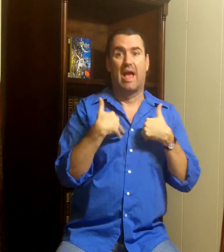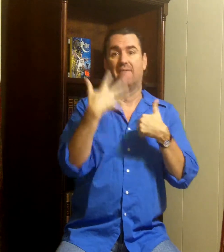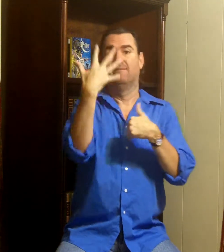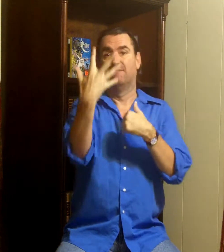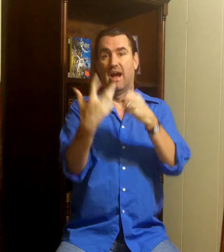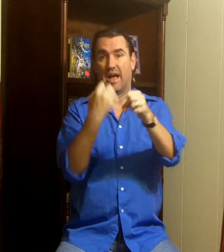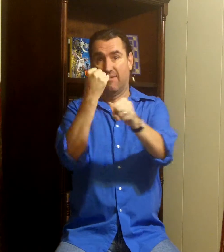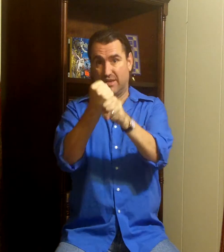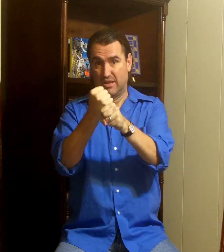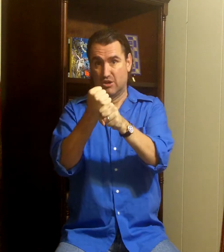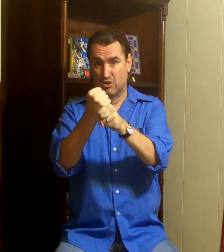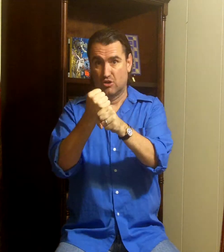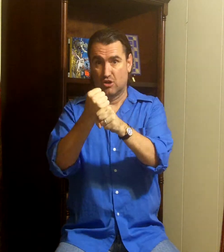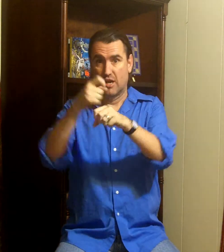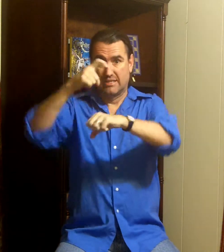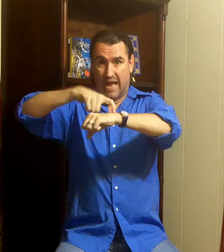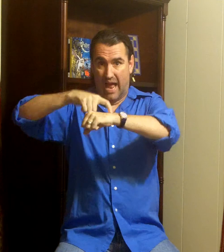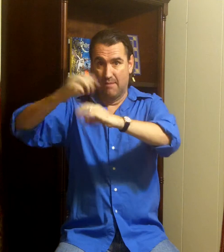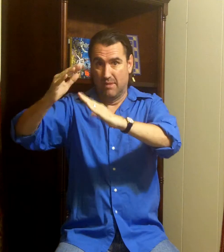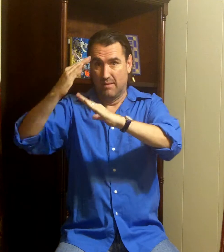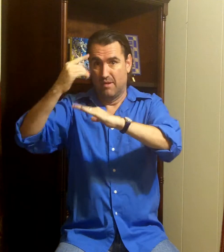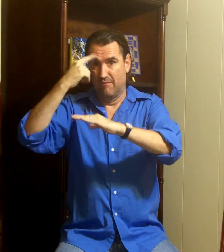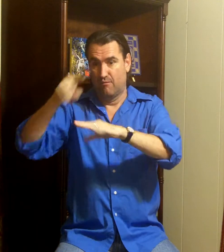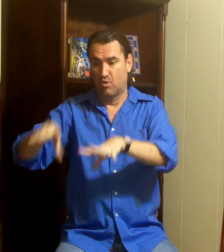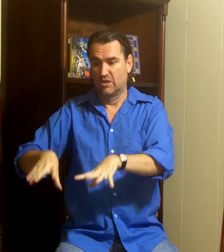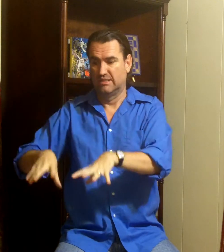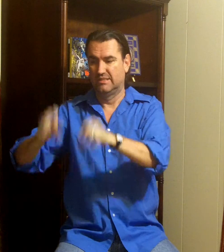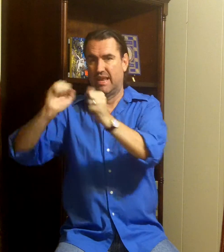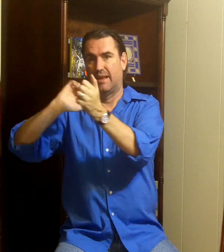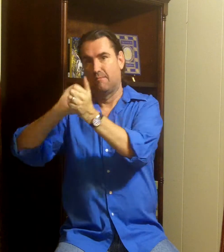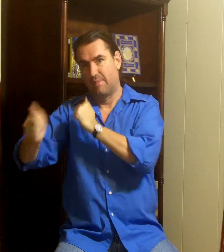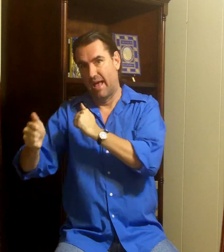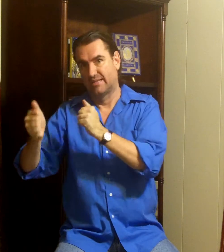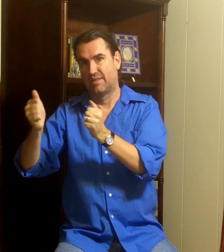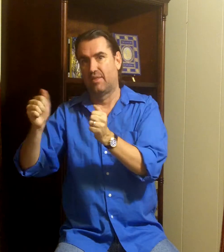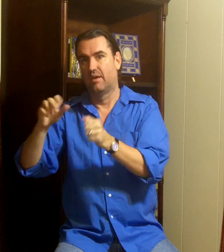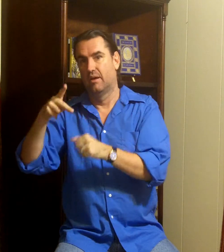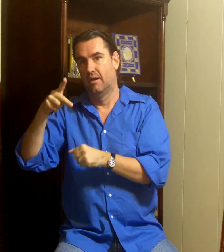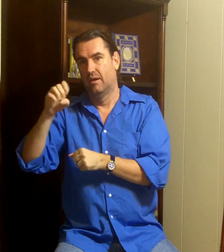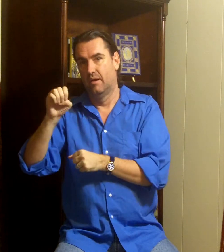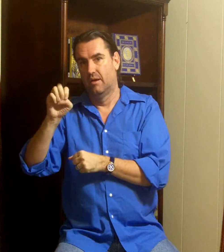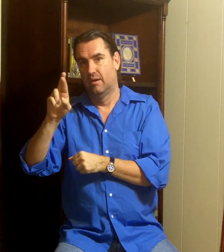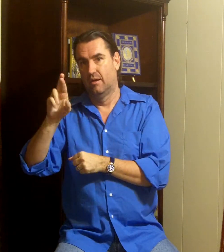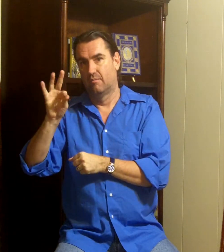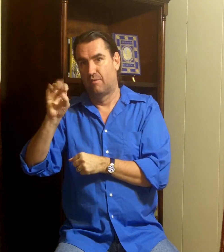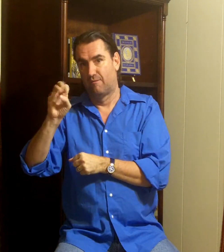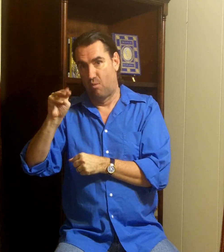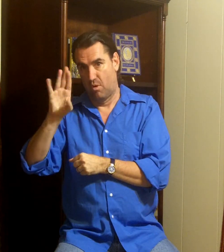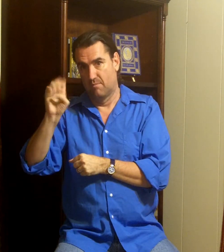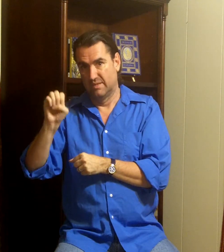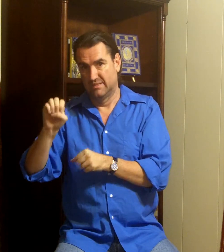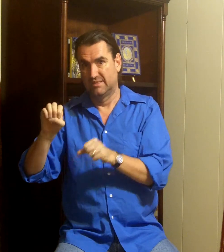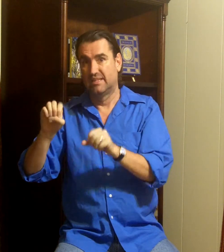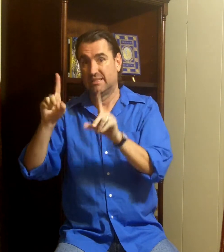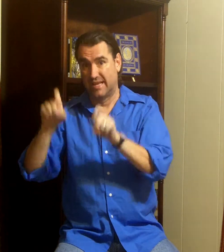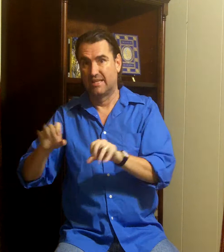interview/performance portion of the test. Again, you have to have your certification or your bachelor's degree for that, or you can do what they call an